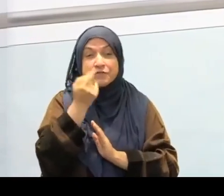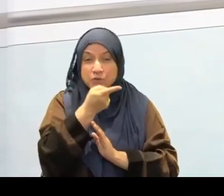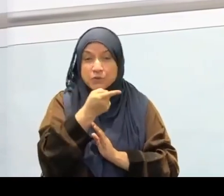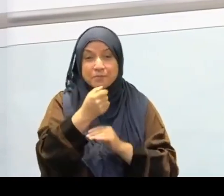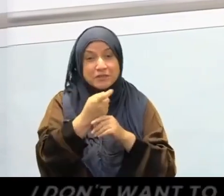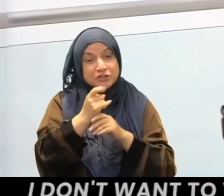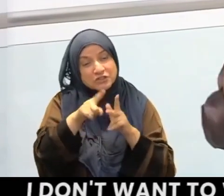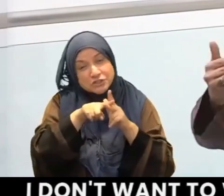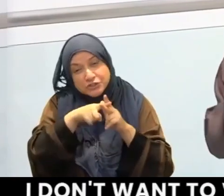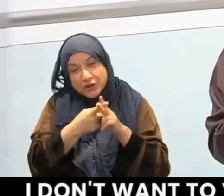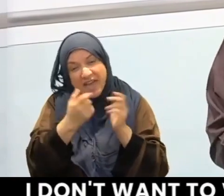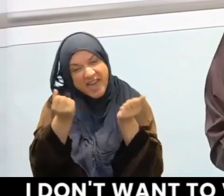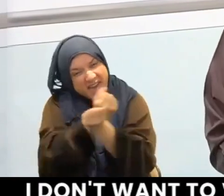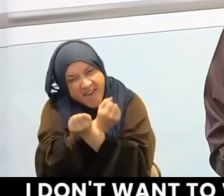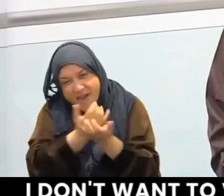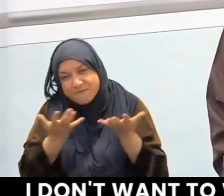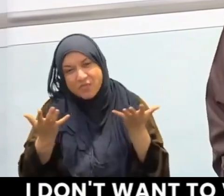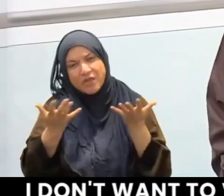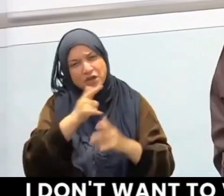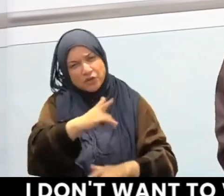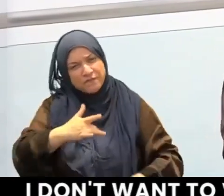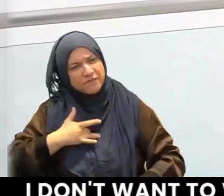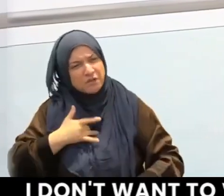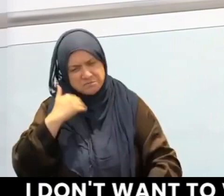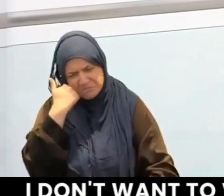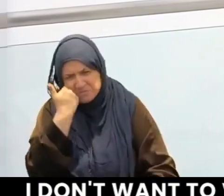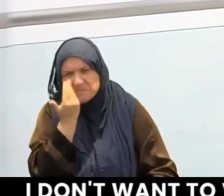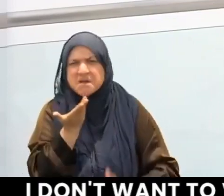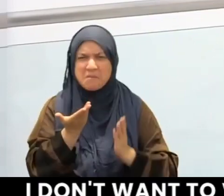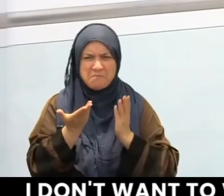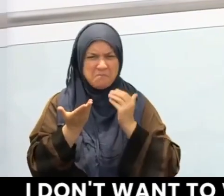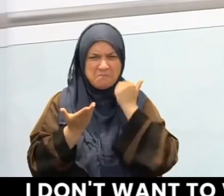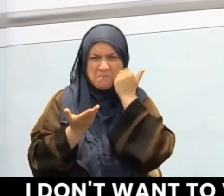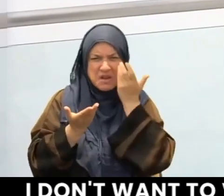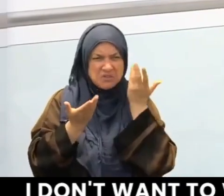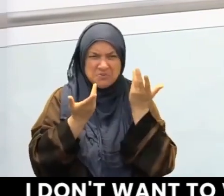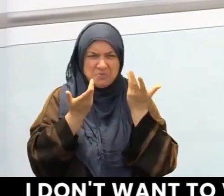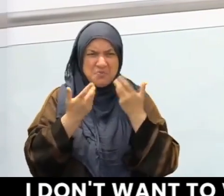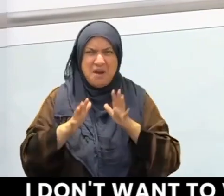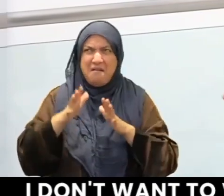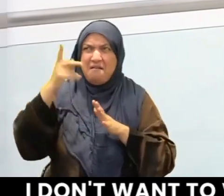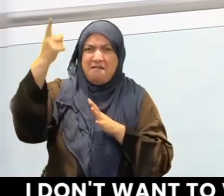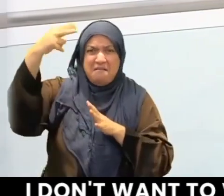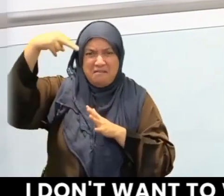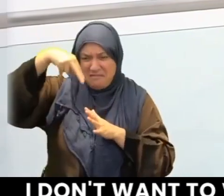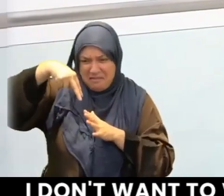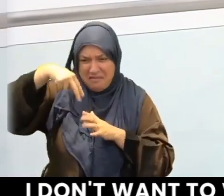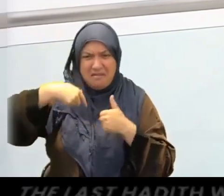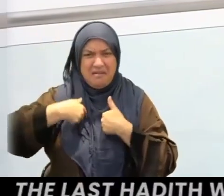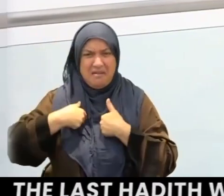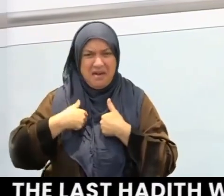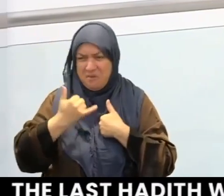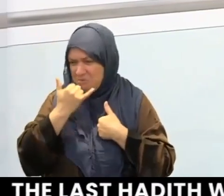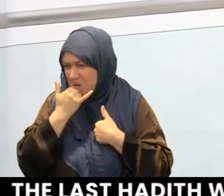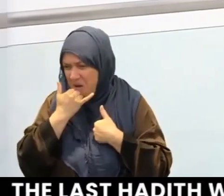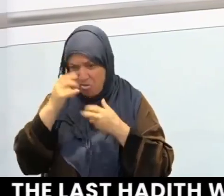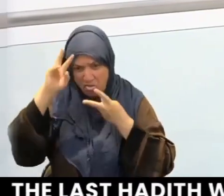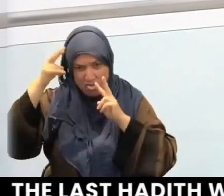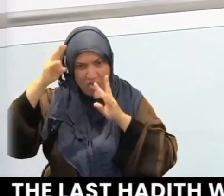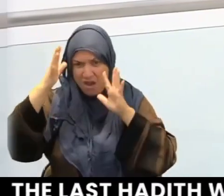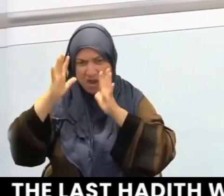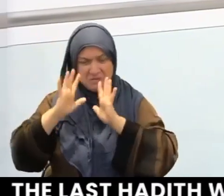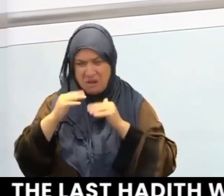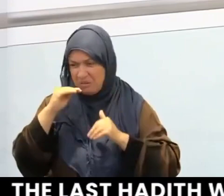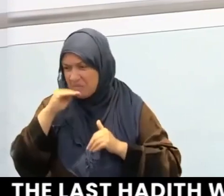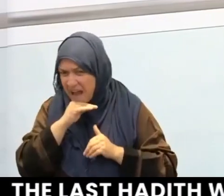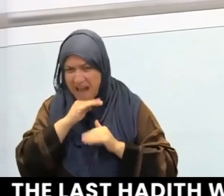I'm shy. I don't want to violate what Allah subhanahu wa ta'ala has told me not to violate. The last hadith where